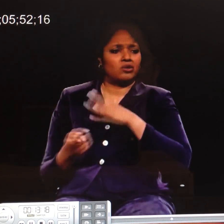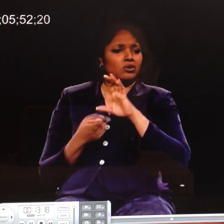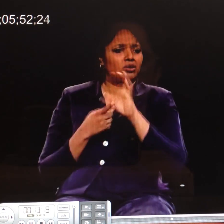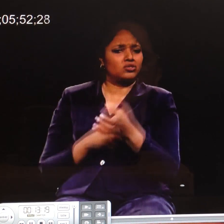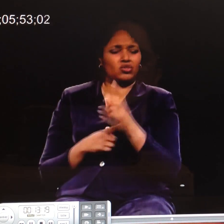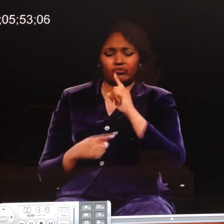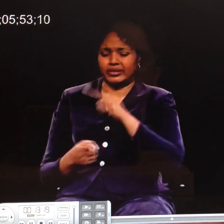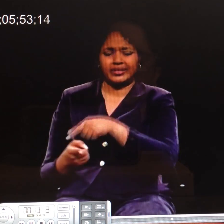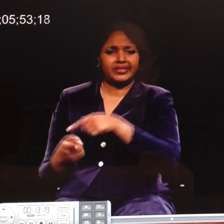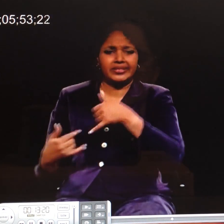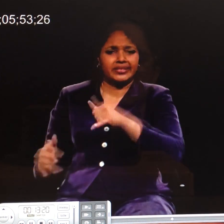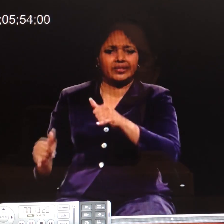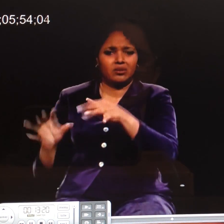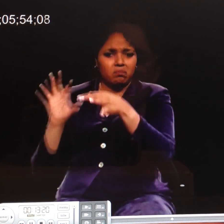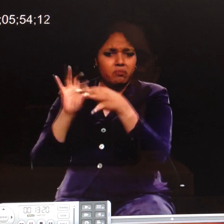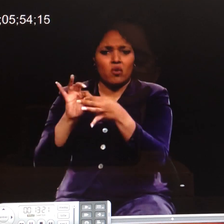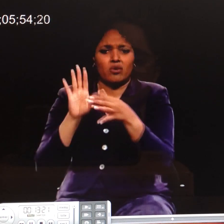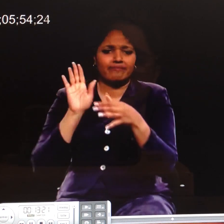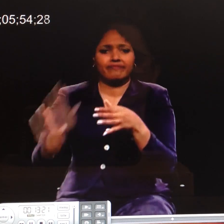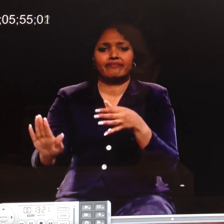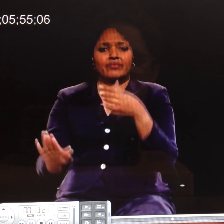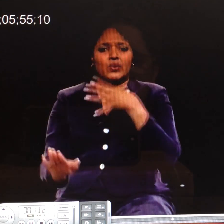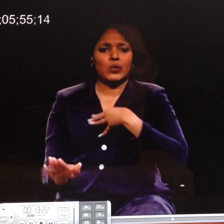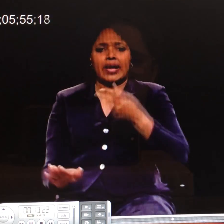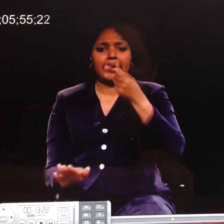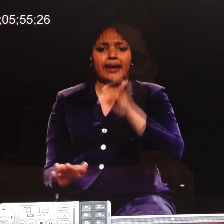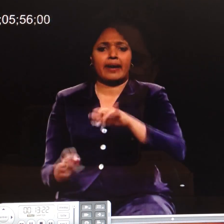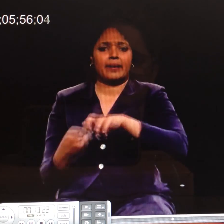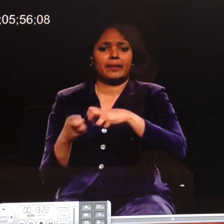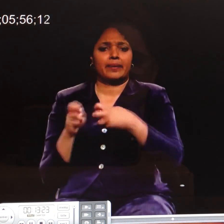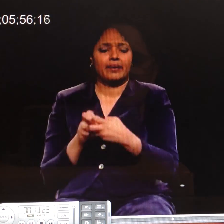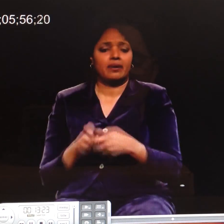English pamphlets get to their households and say,